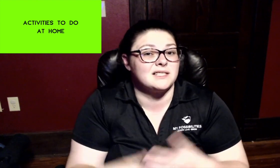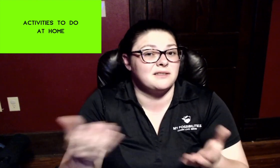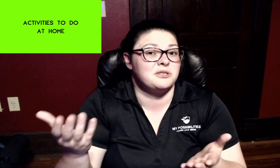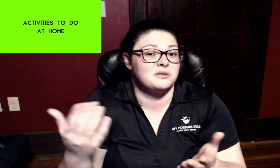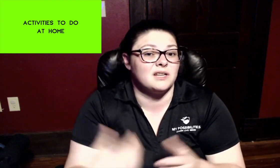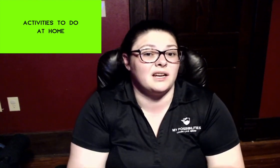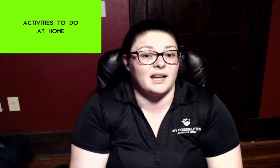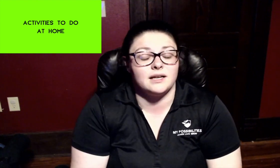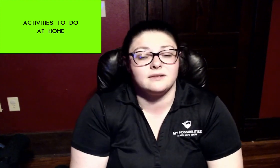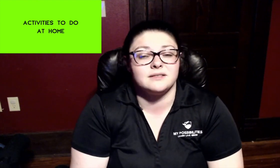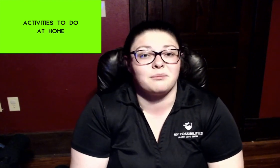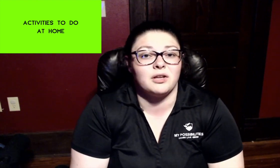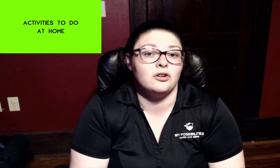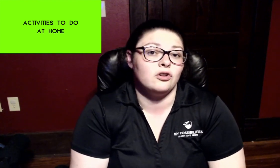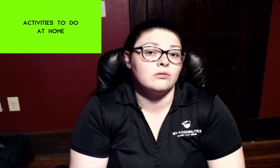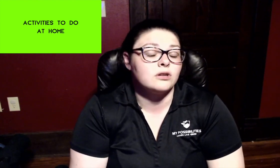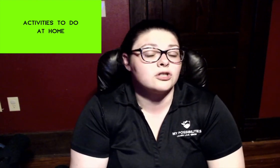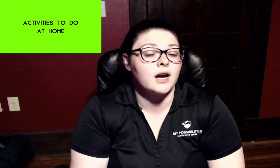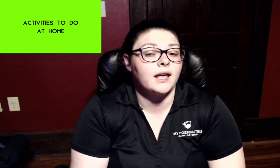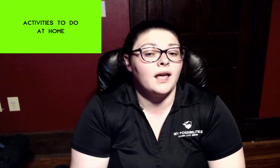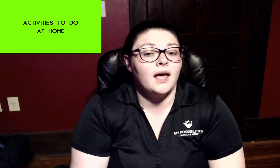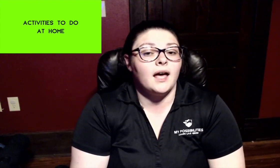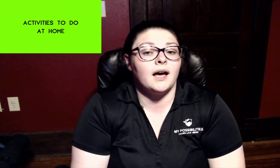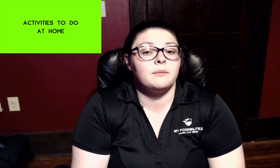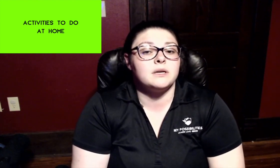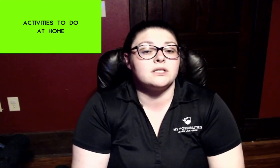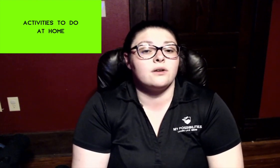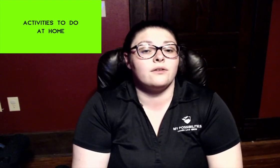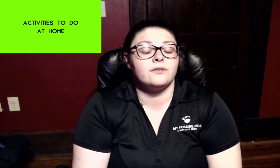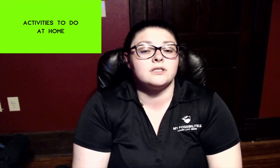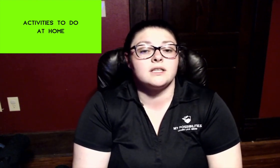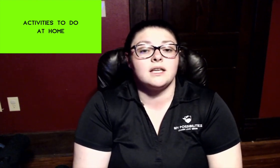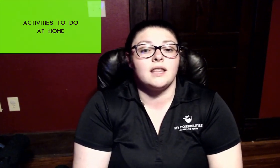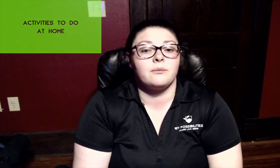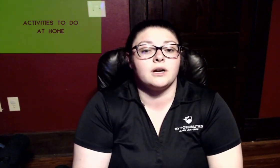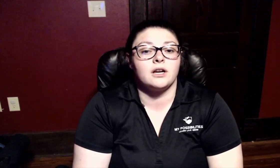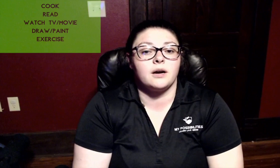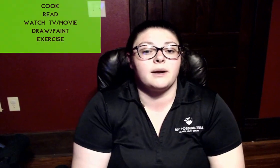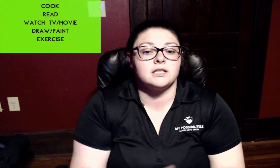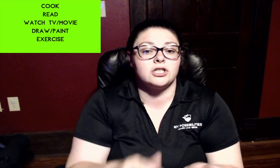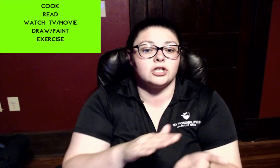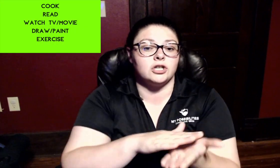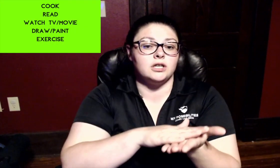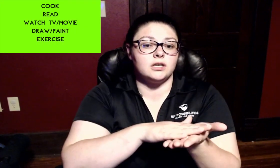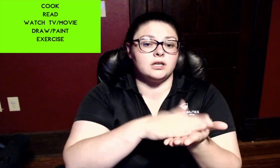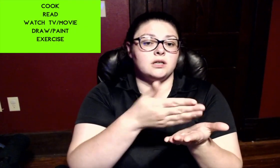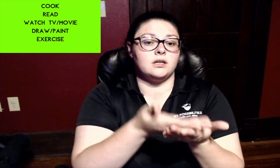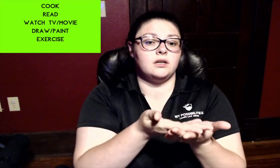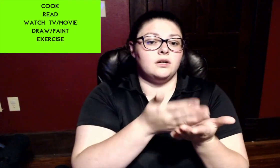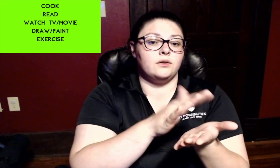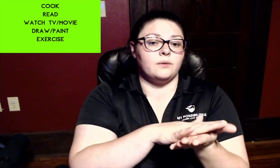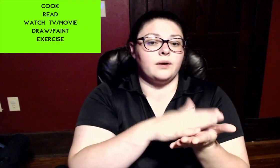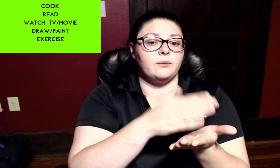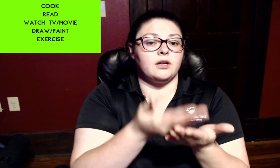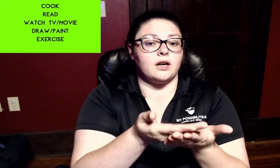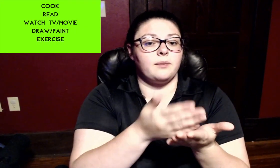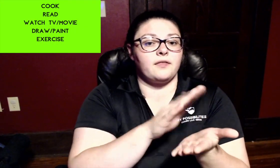you an idea of something new to try. But so the first thing that we're going to talk about is to cook, right? We talked about that with